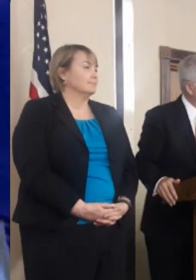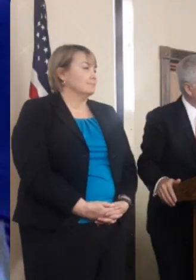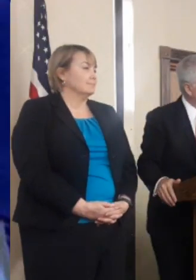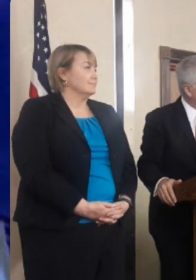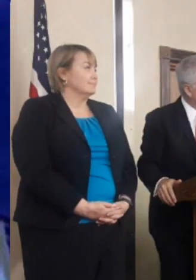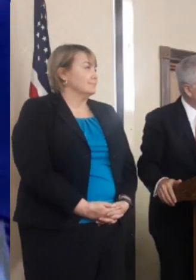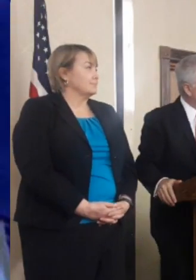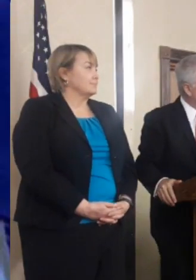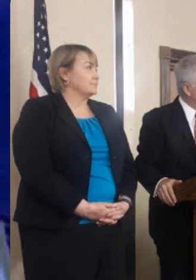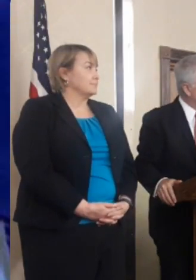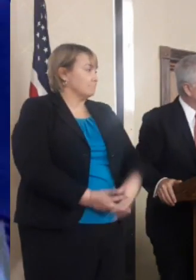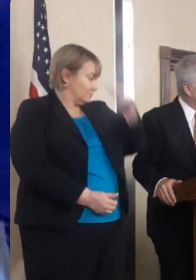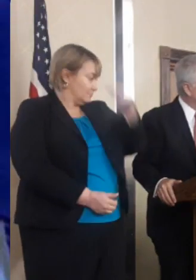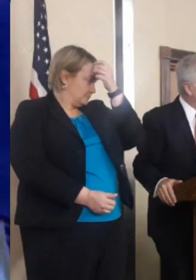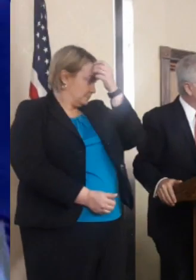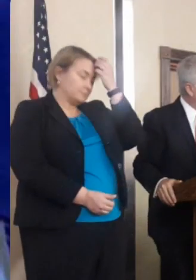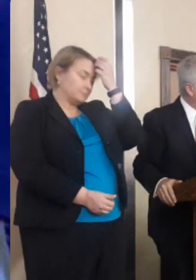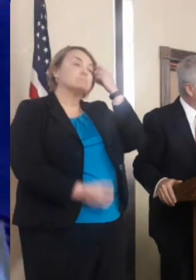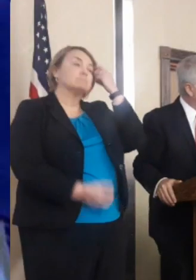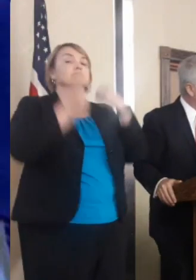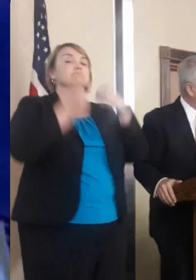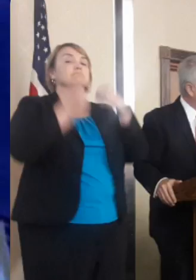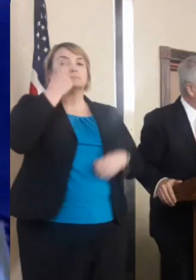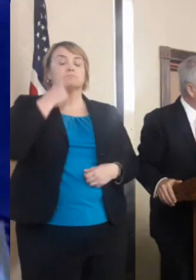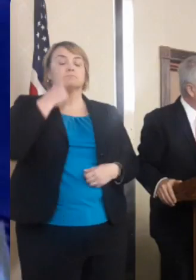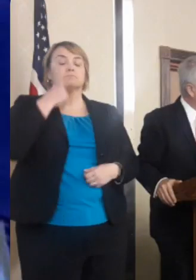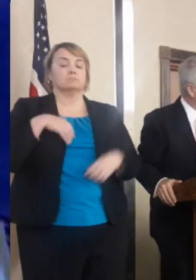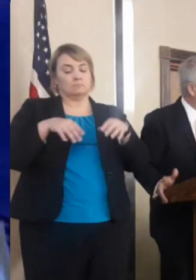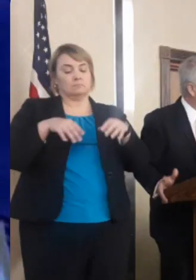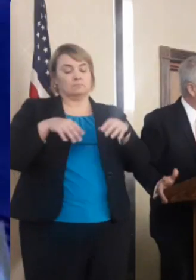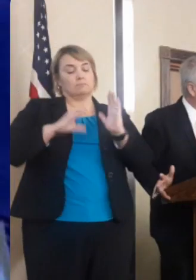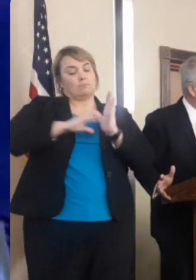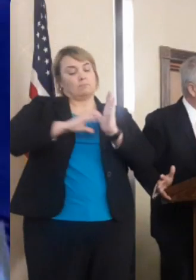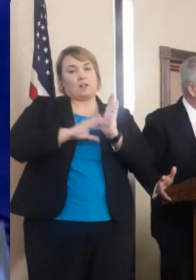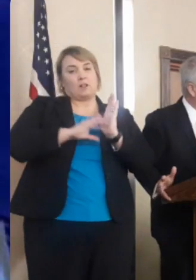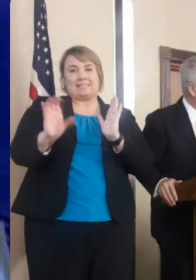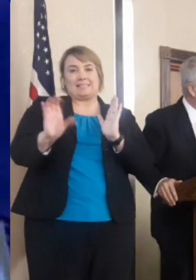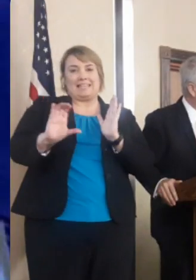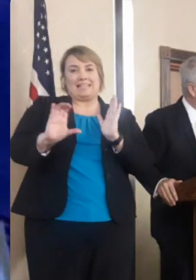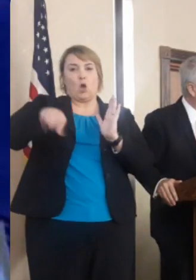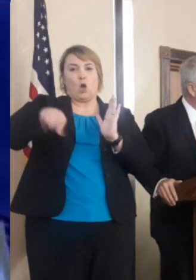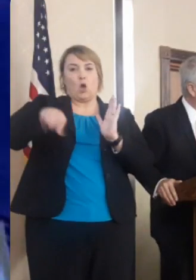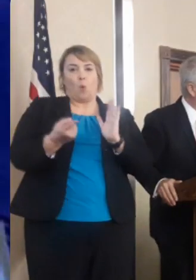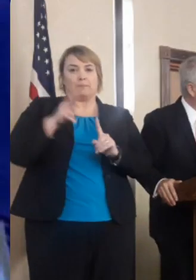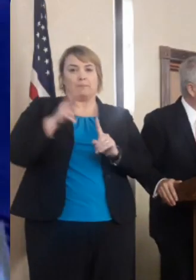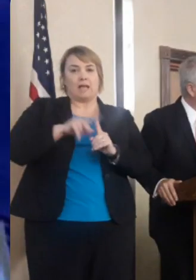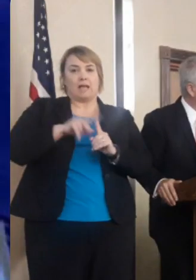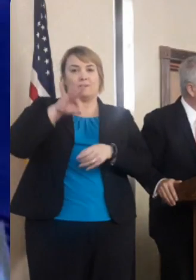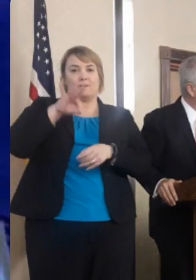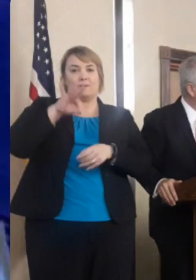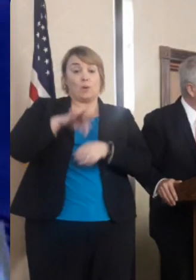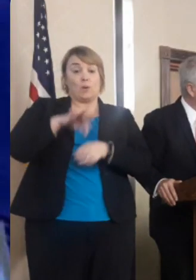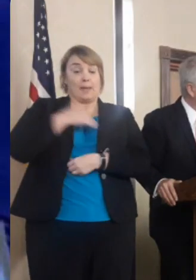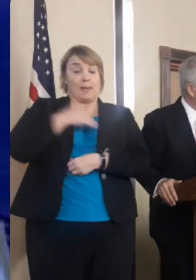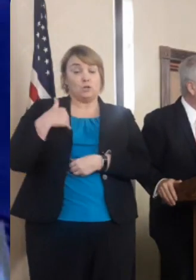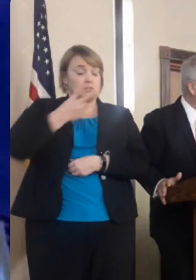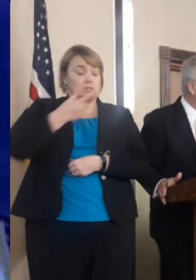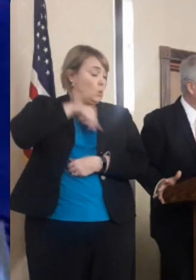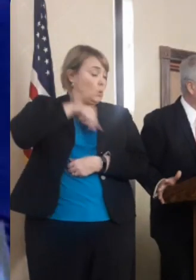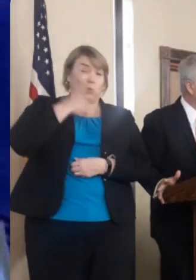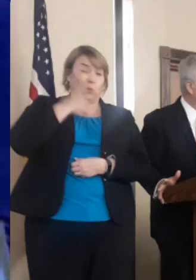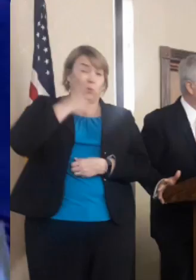Because Clause C only applies to voting members, that there's no need for that addition, unless you